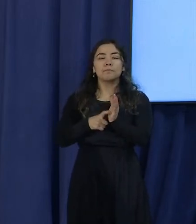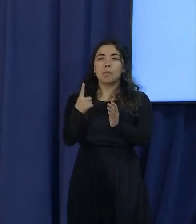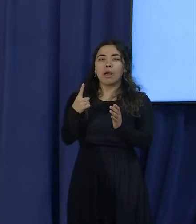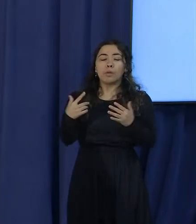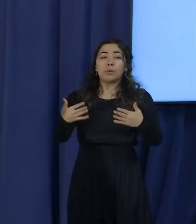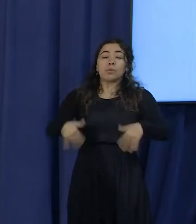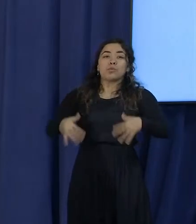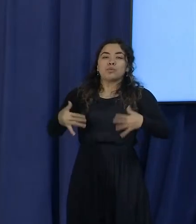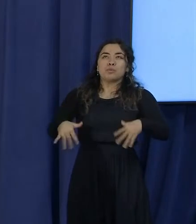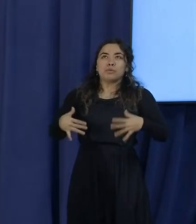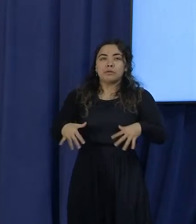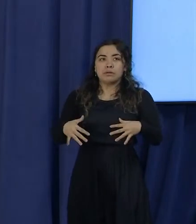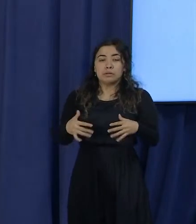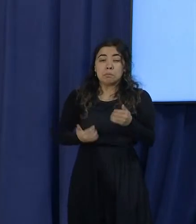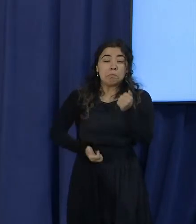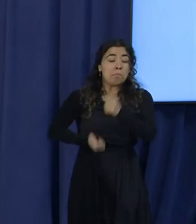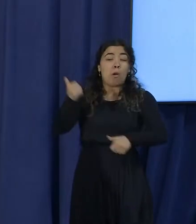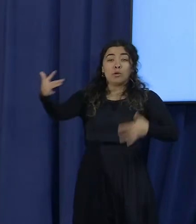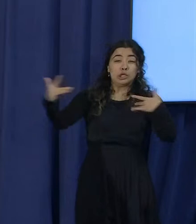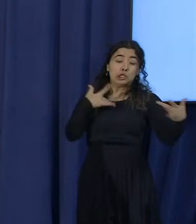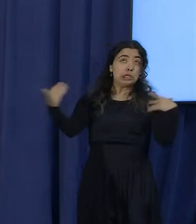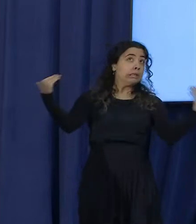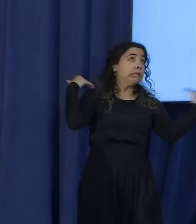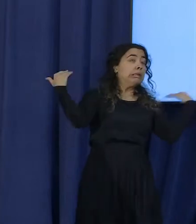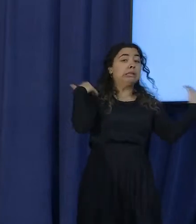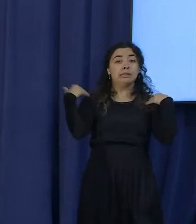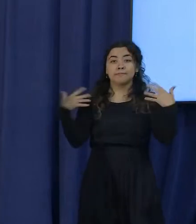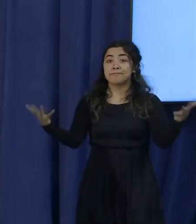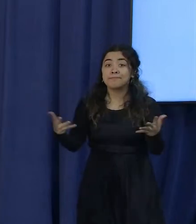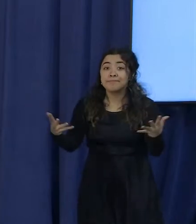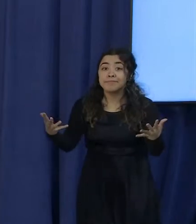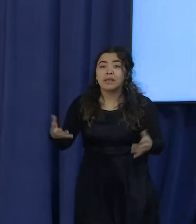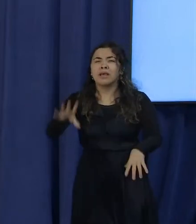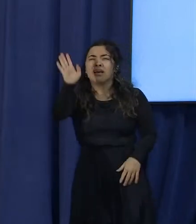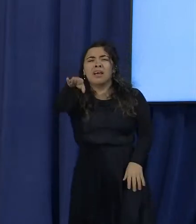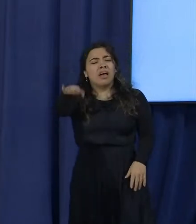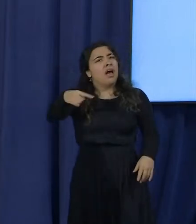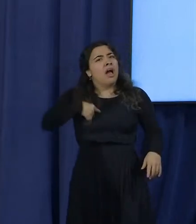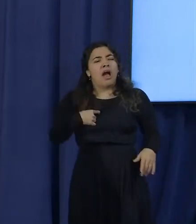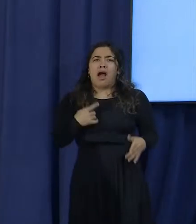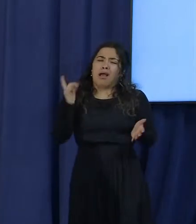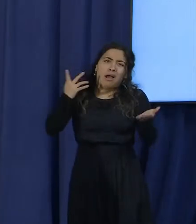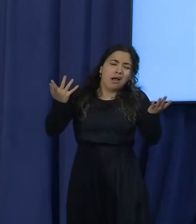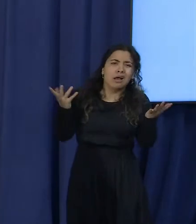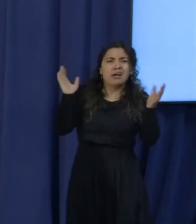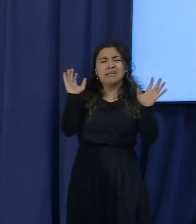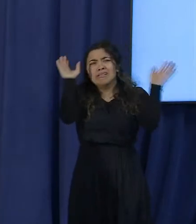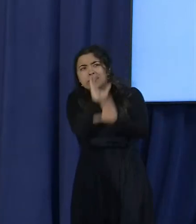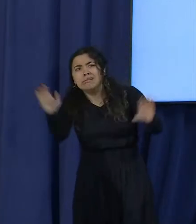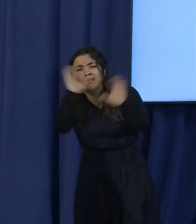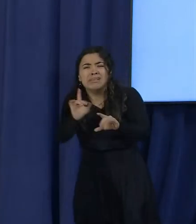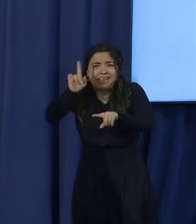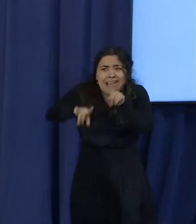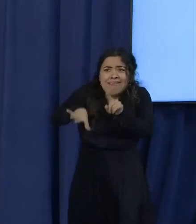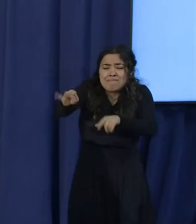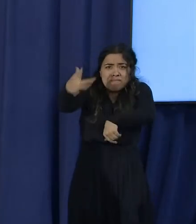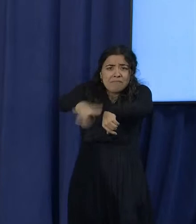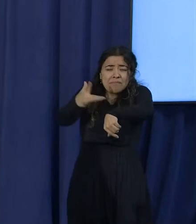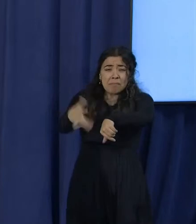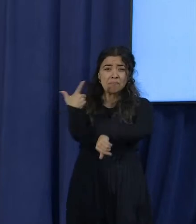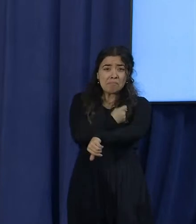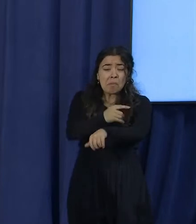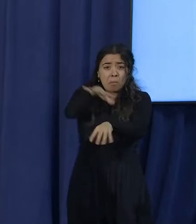biggest concerns that we've heard from people is, I am having to do a lot of work to find vaccine